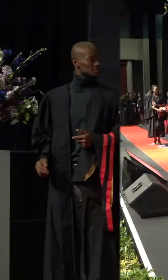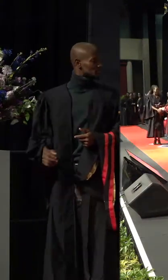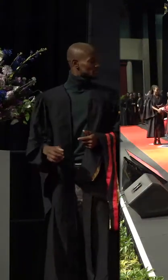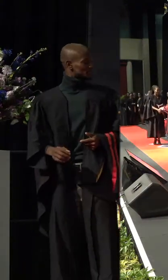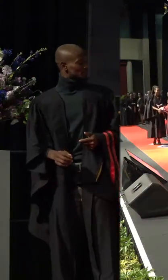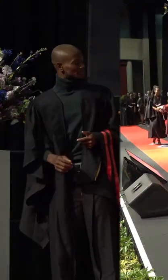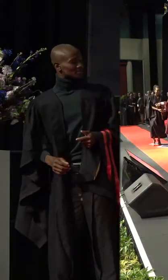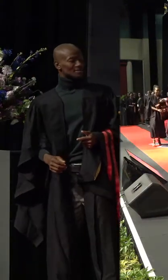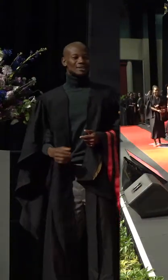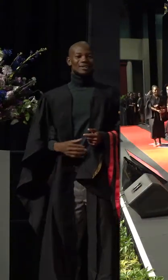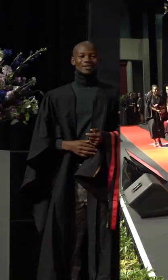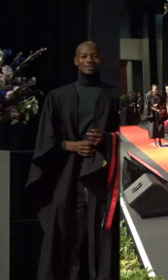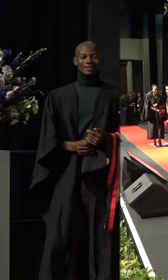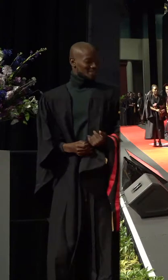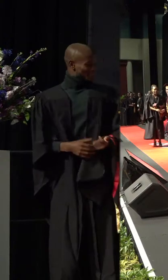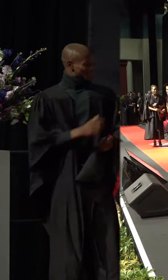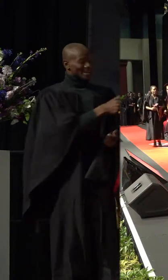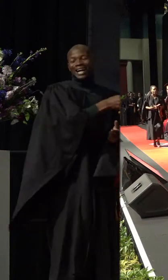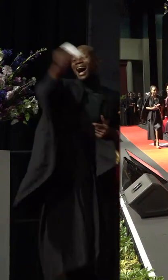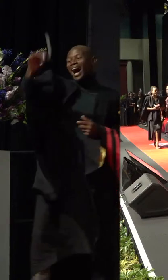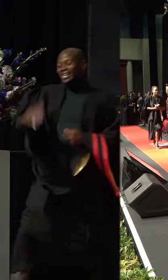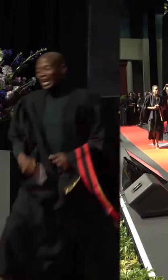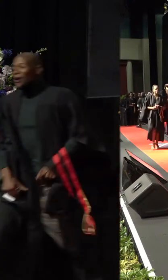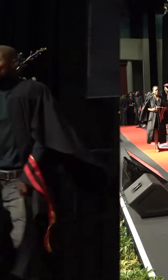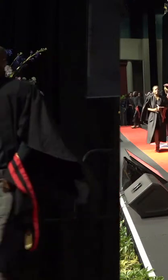Nkululeko Nkosi yabona Ntuli.